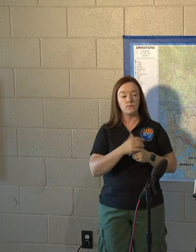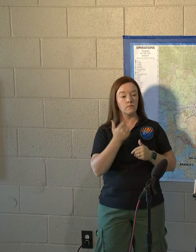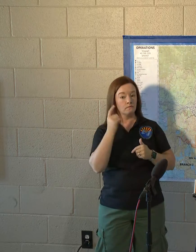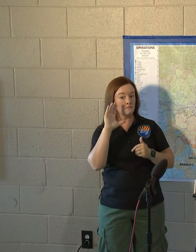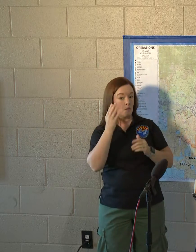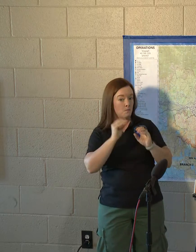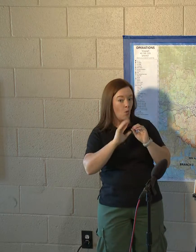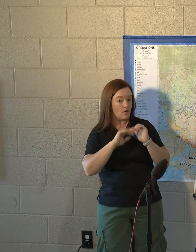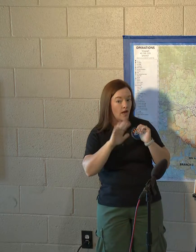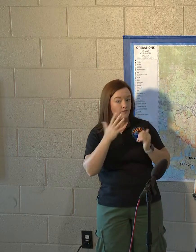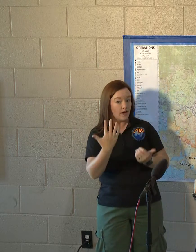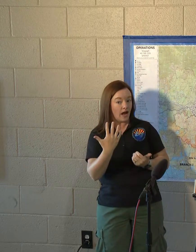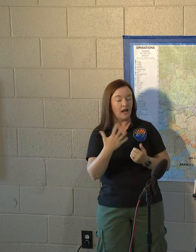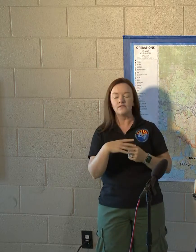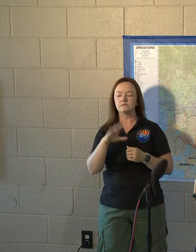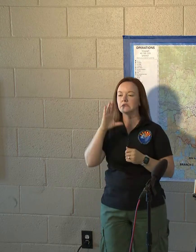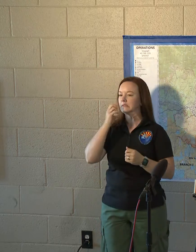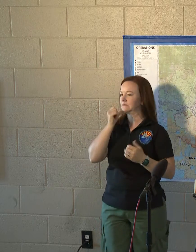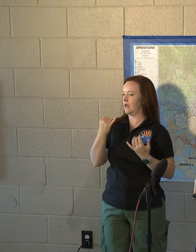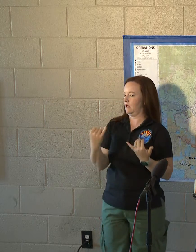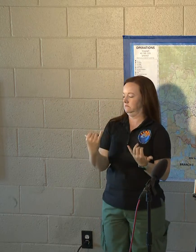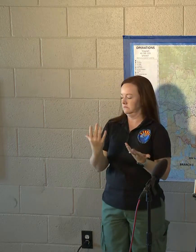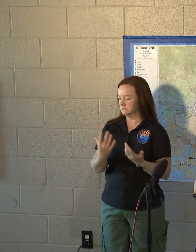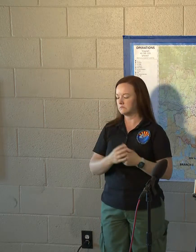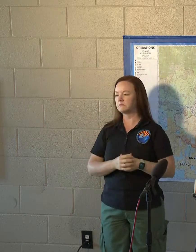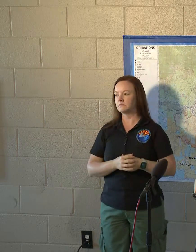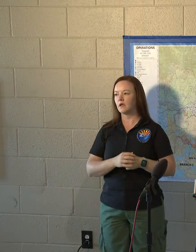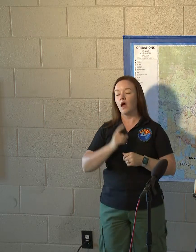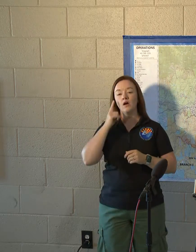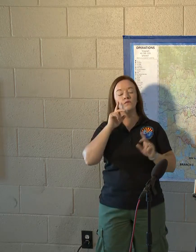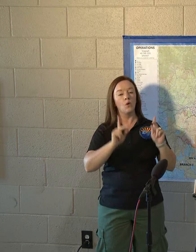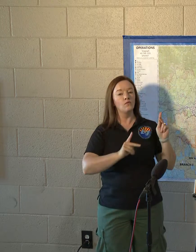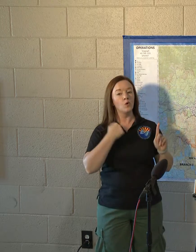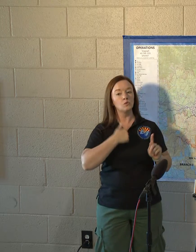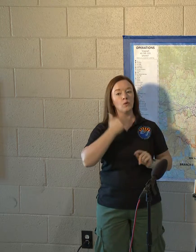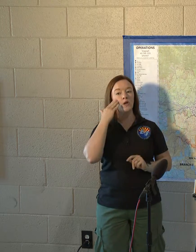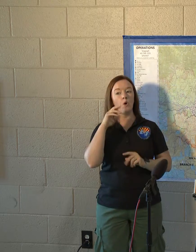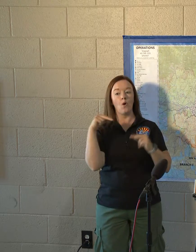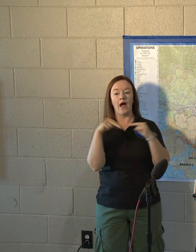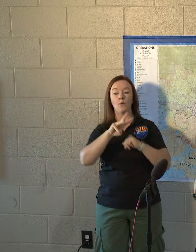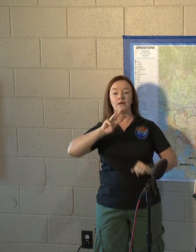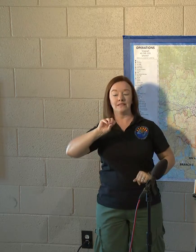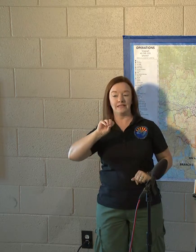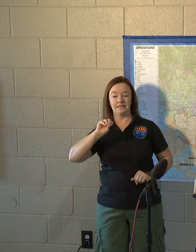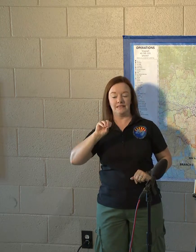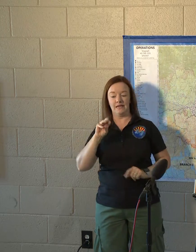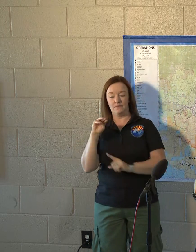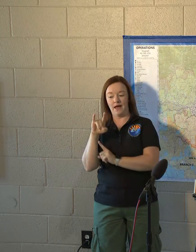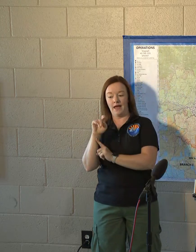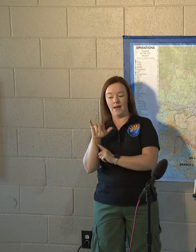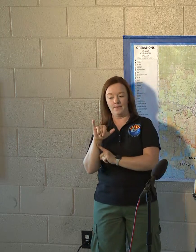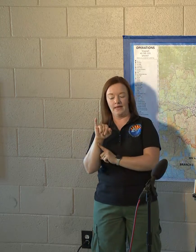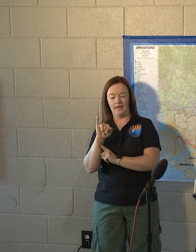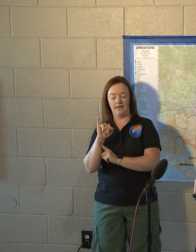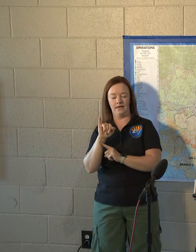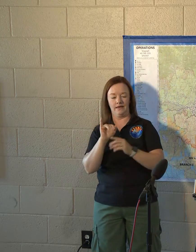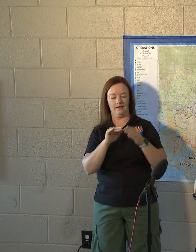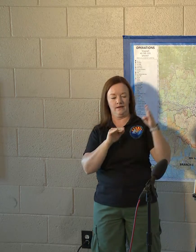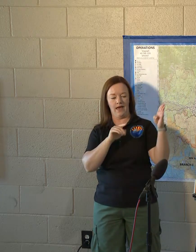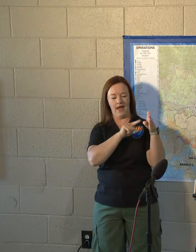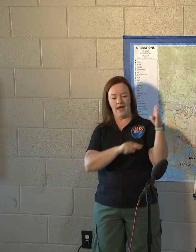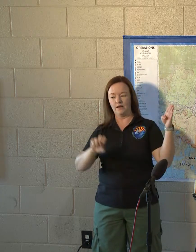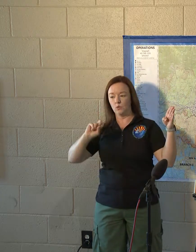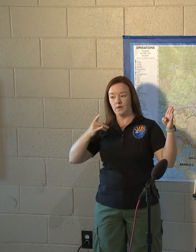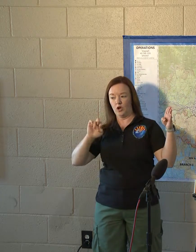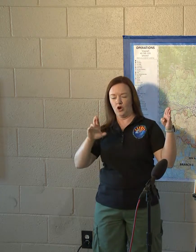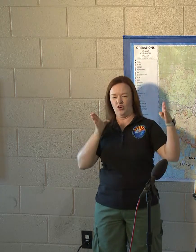more than 5? Not this time. Can you talk, for folks, we know the 60 is closed between Miami and Superior. Right. Any ETA